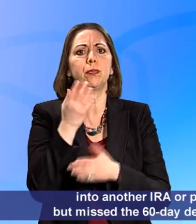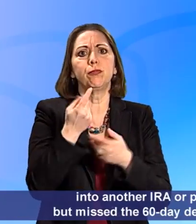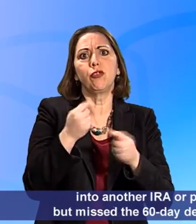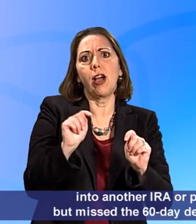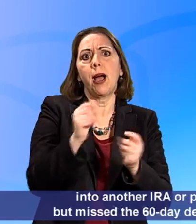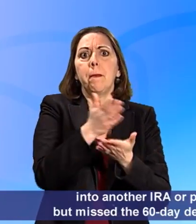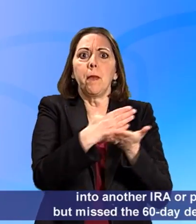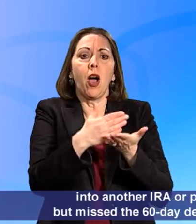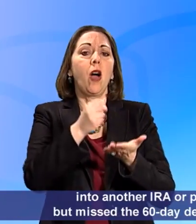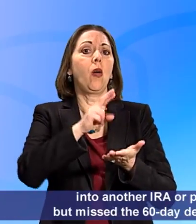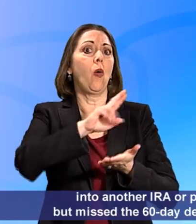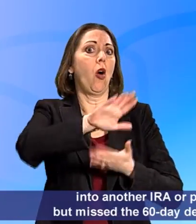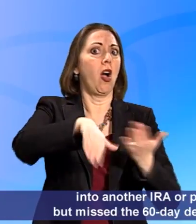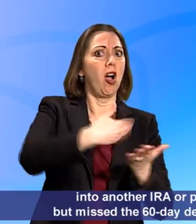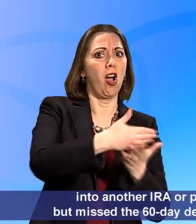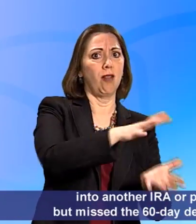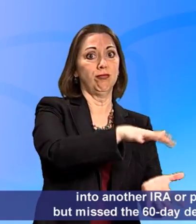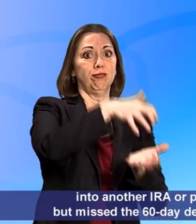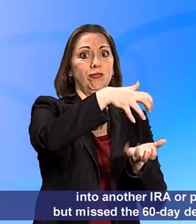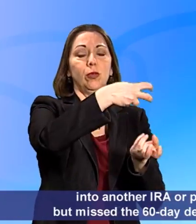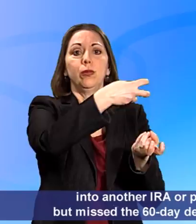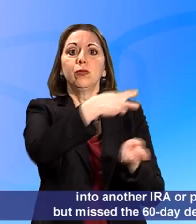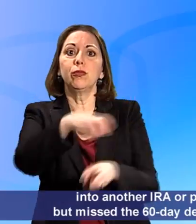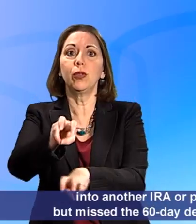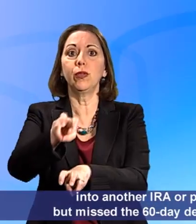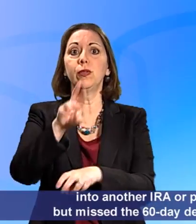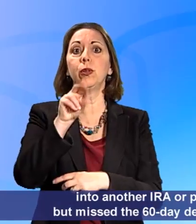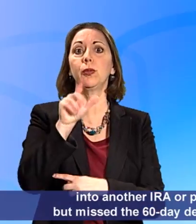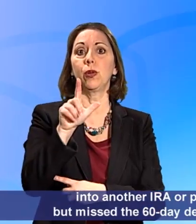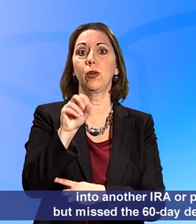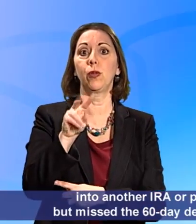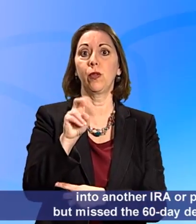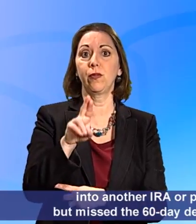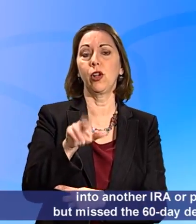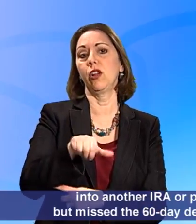plan into another IRA or plan, but missed the 60-day deadline?